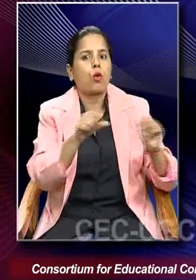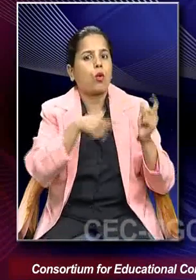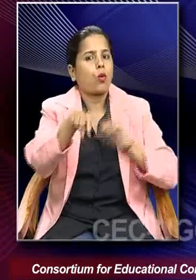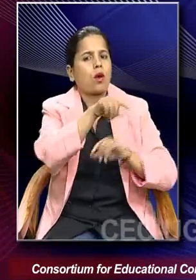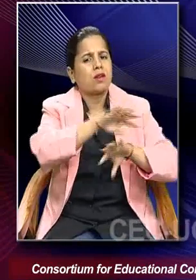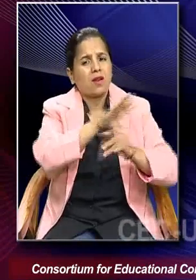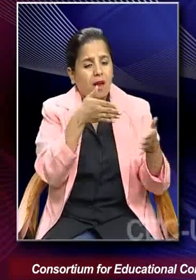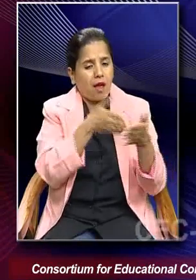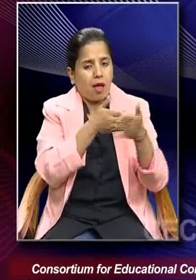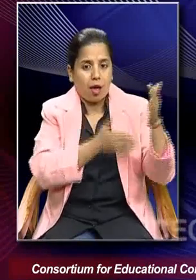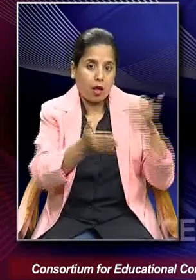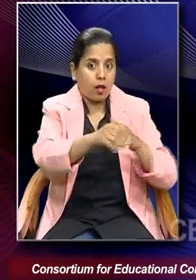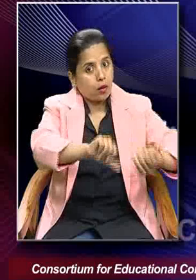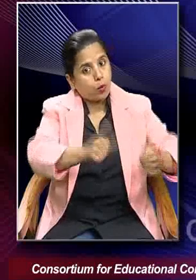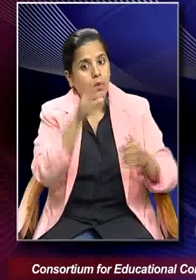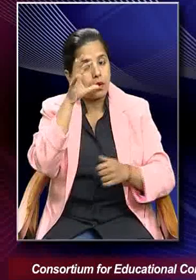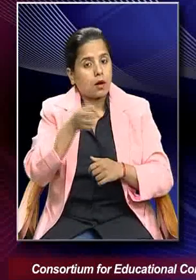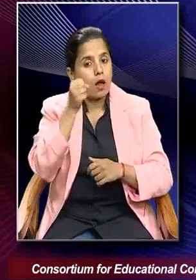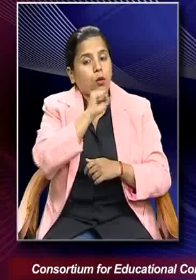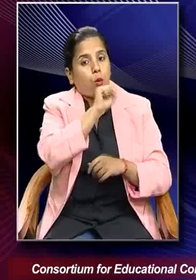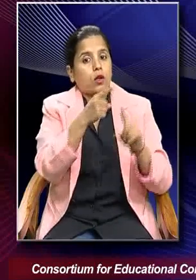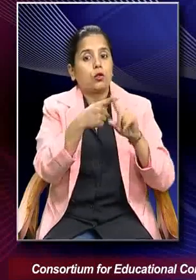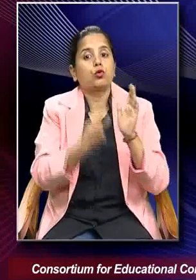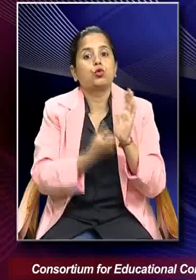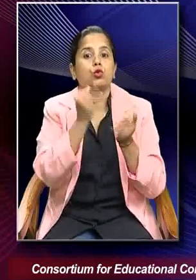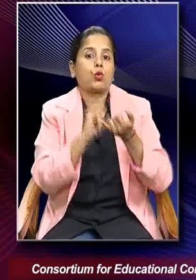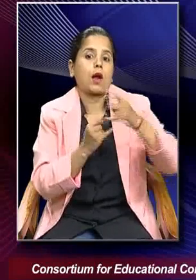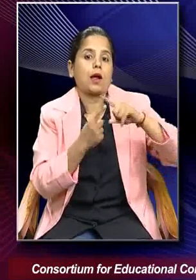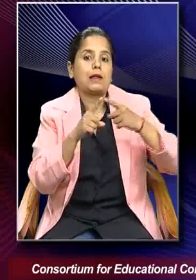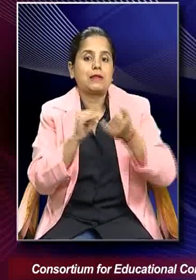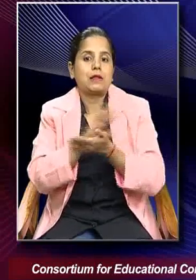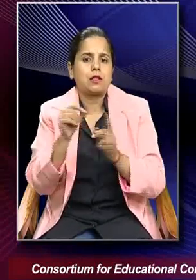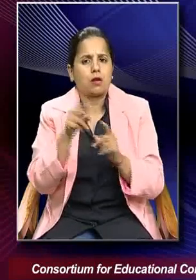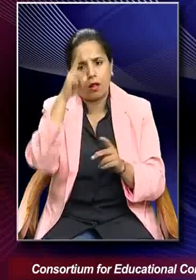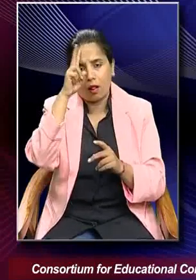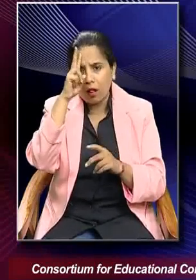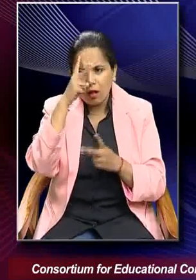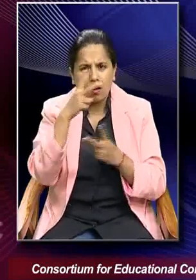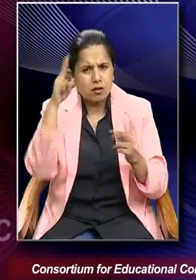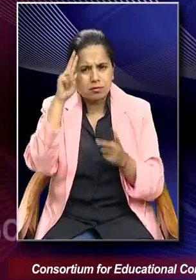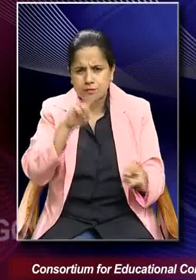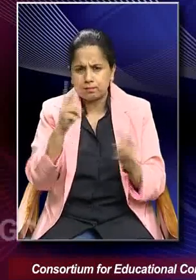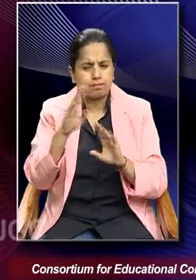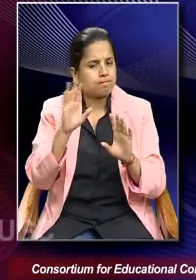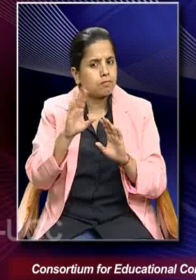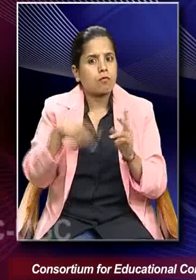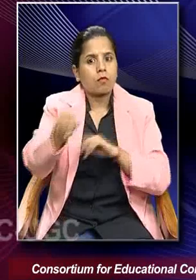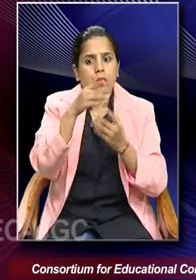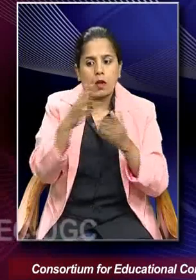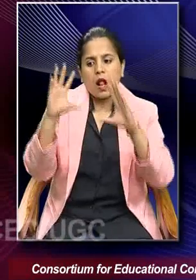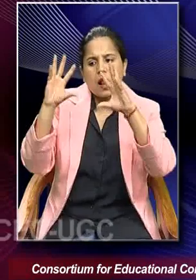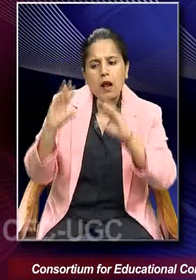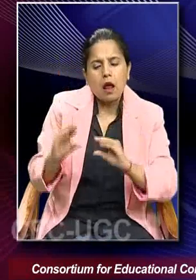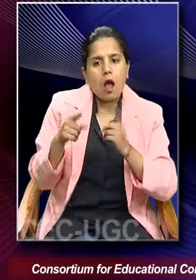all the challenges. Gandhian trusteeship model unfolds the dilemma of problem of scarcity, which is the central problem